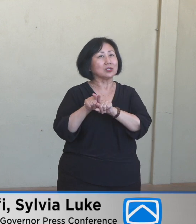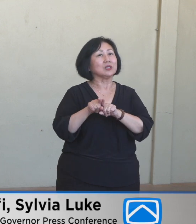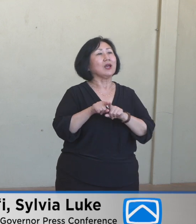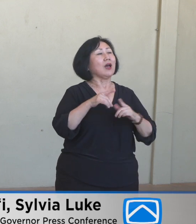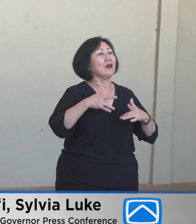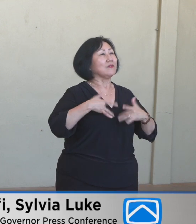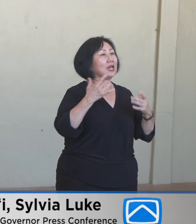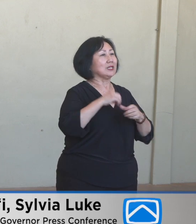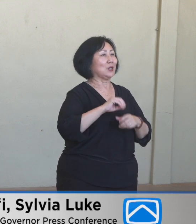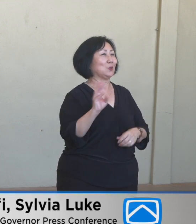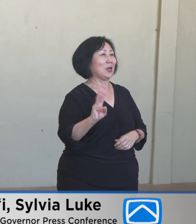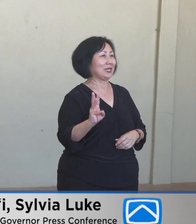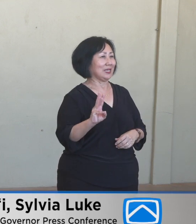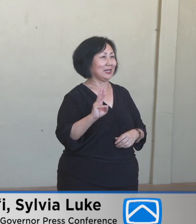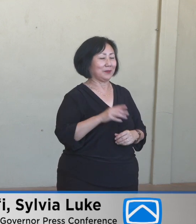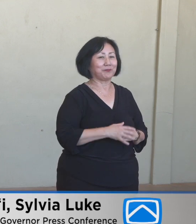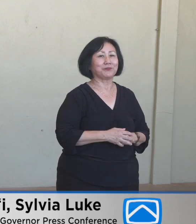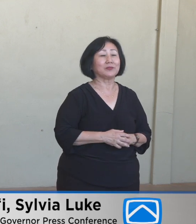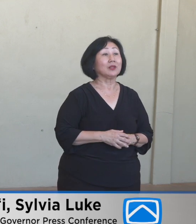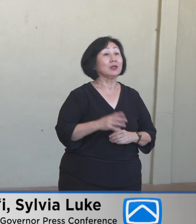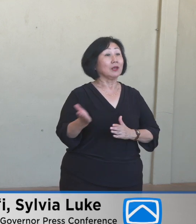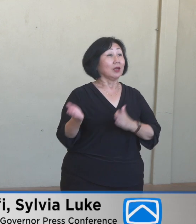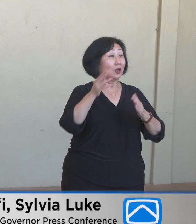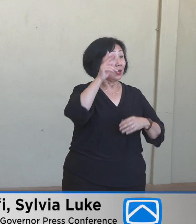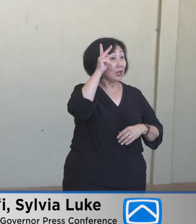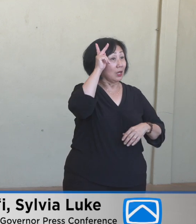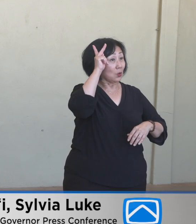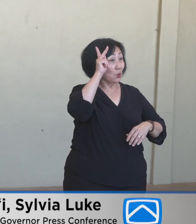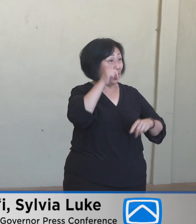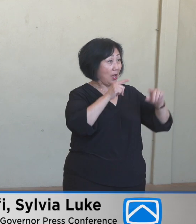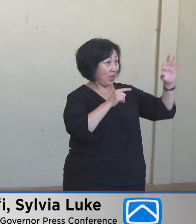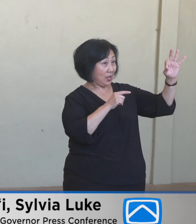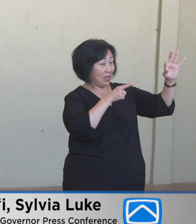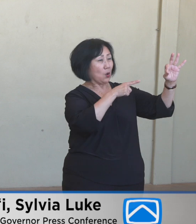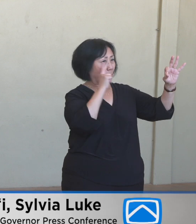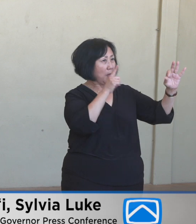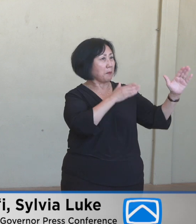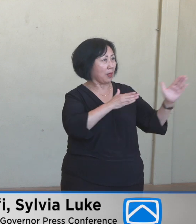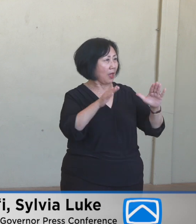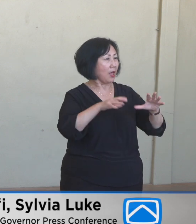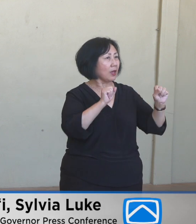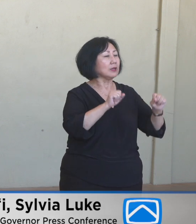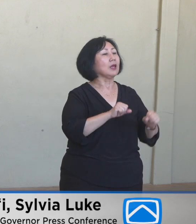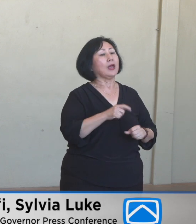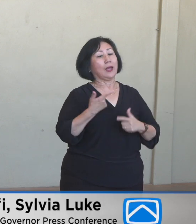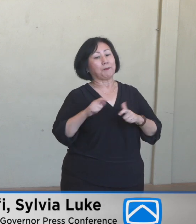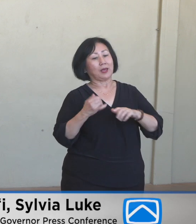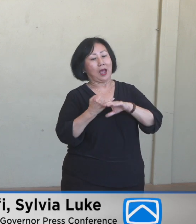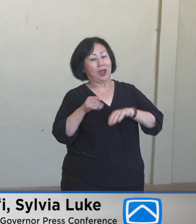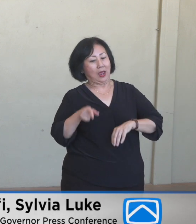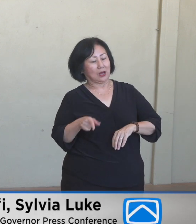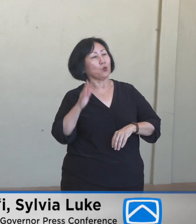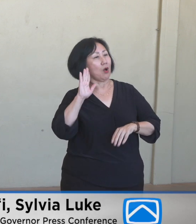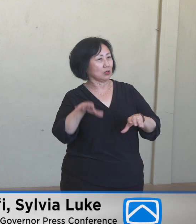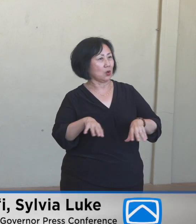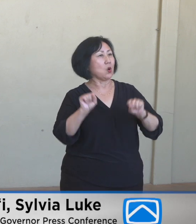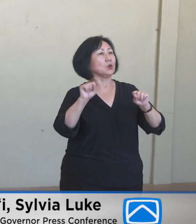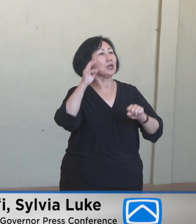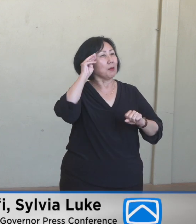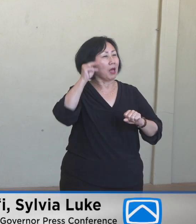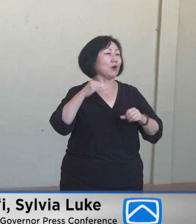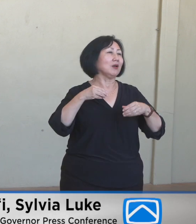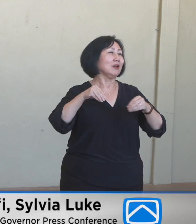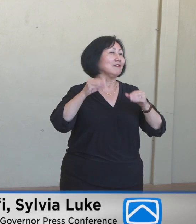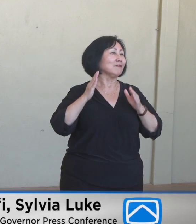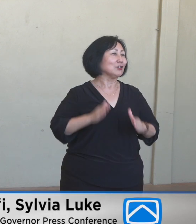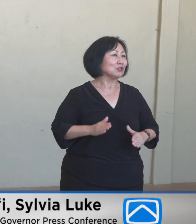an event in Waikiki. Kauai will also be planning it, and Big Island will also be hosting Maui